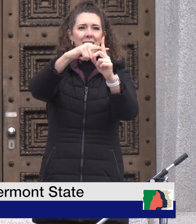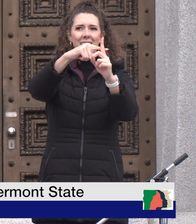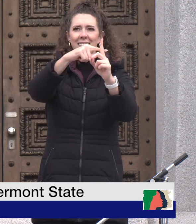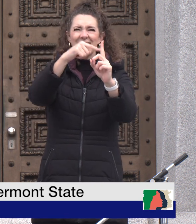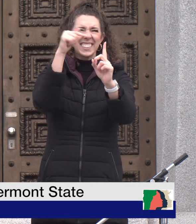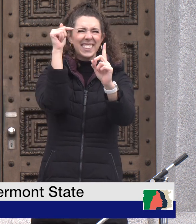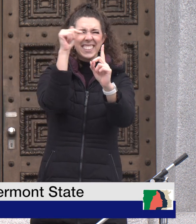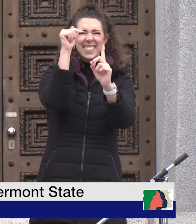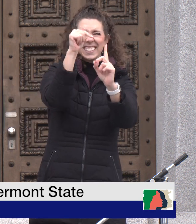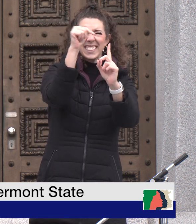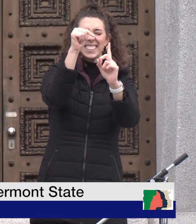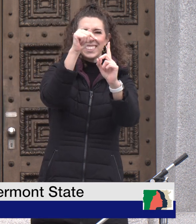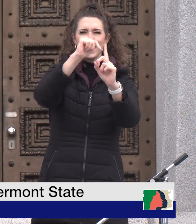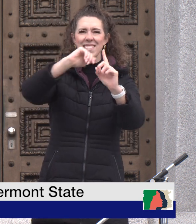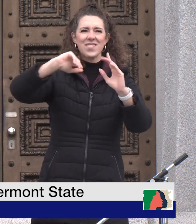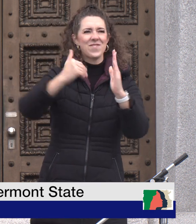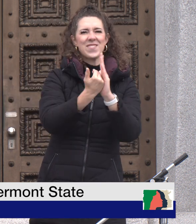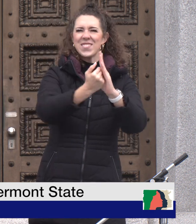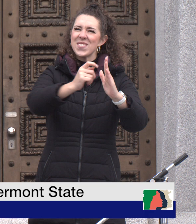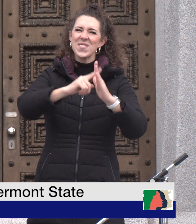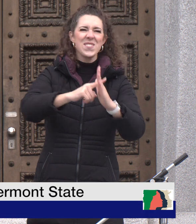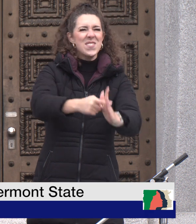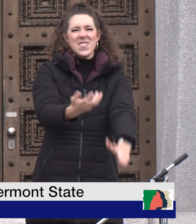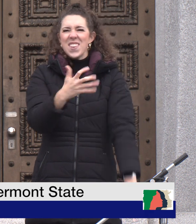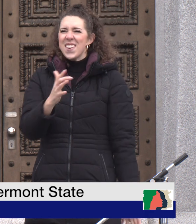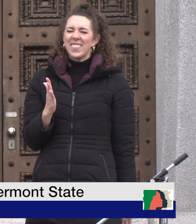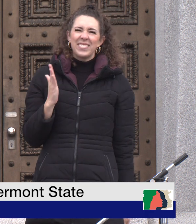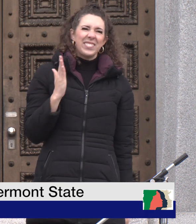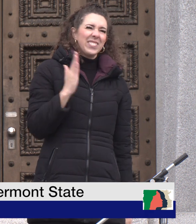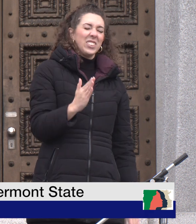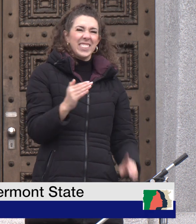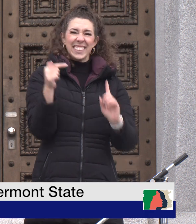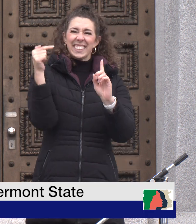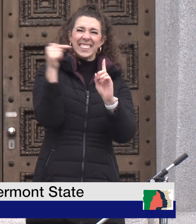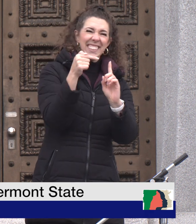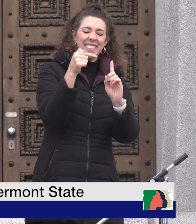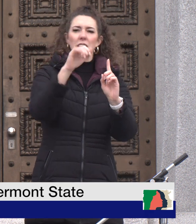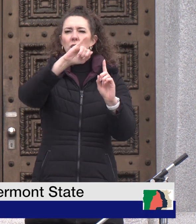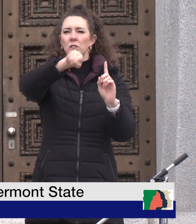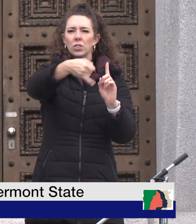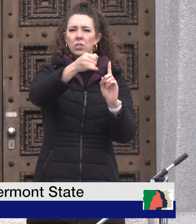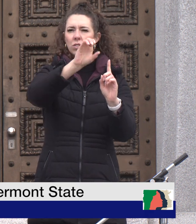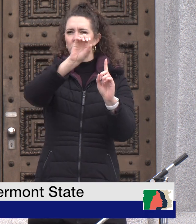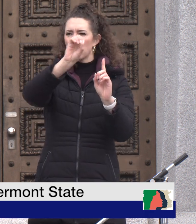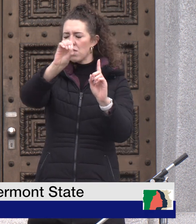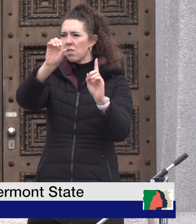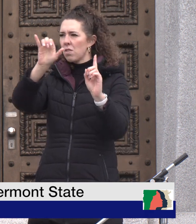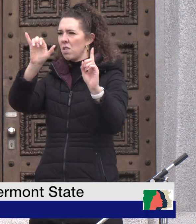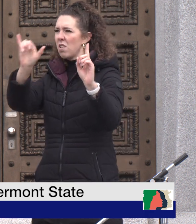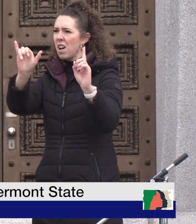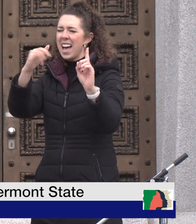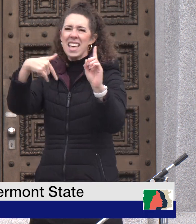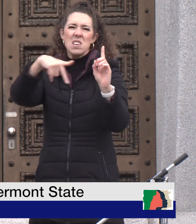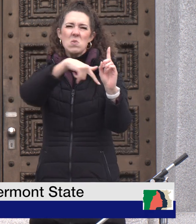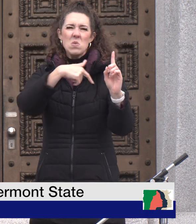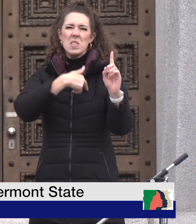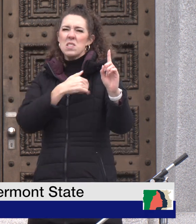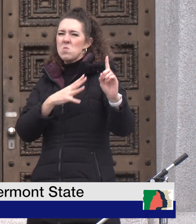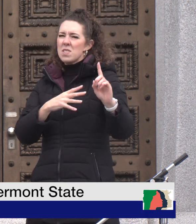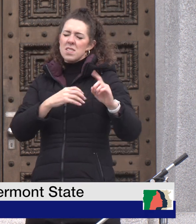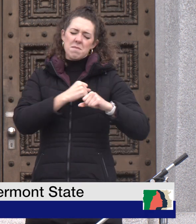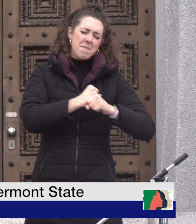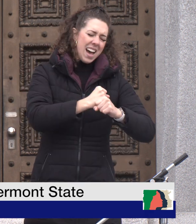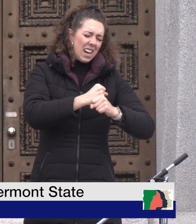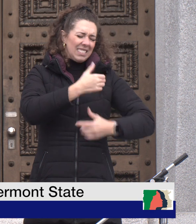the original, new, hot, future joy, and we're making it out of dough. And the illusion